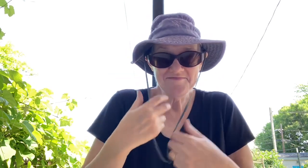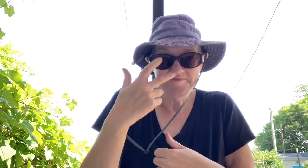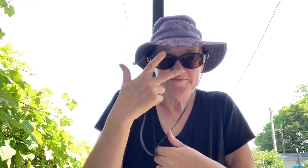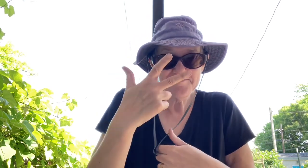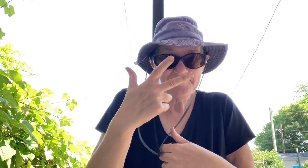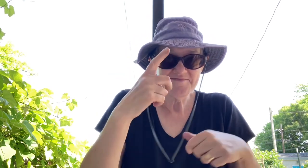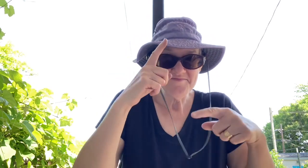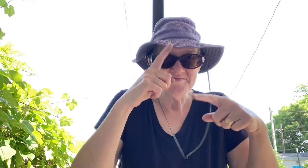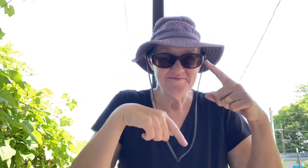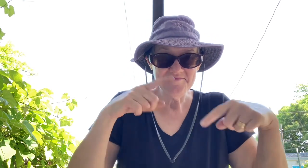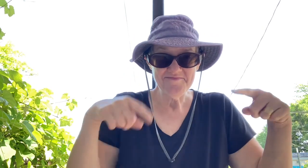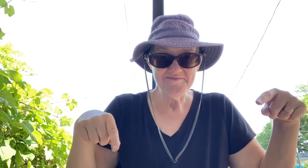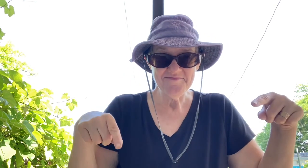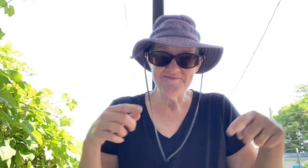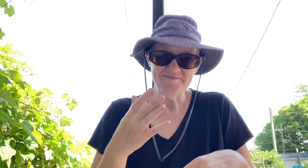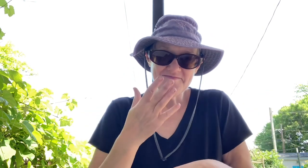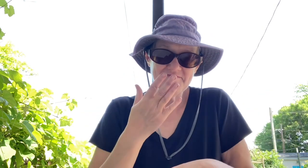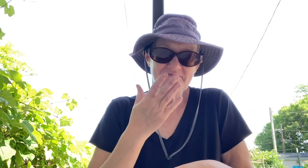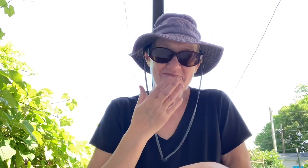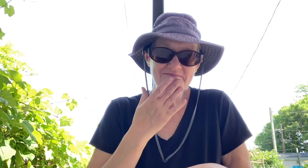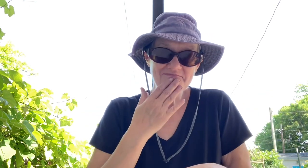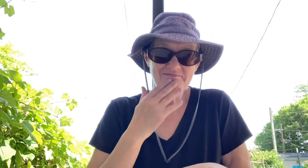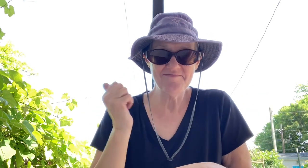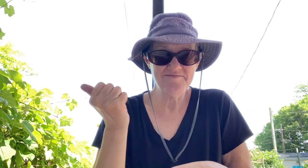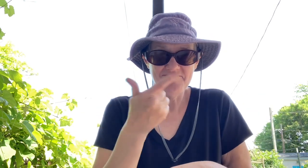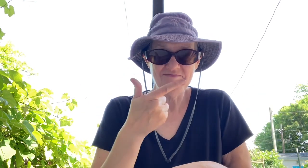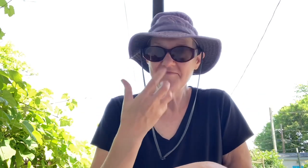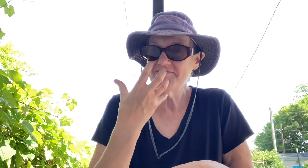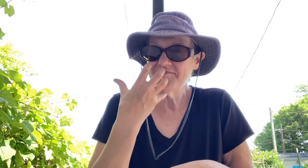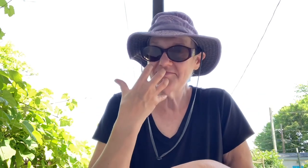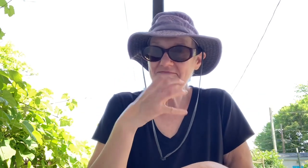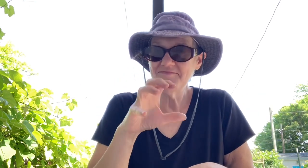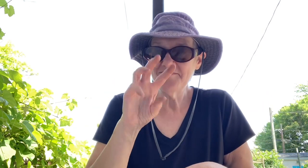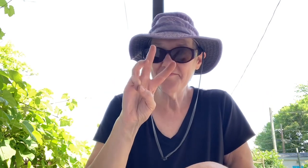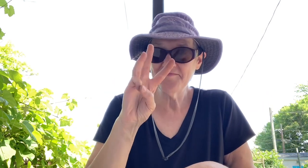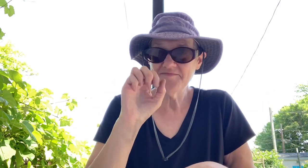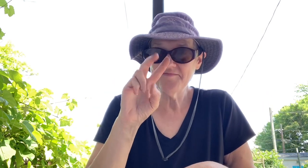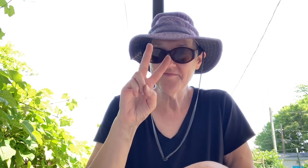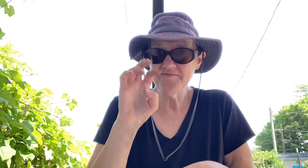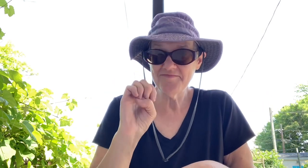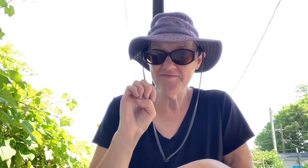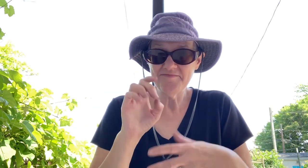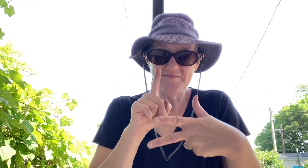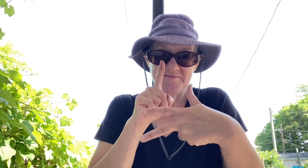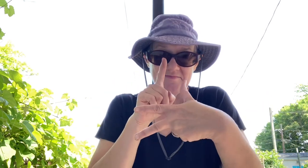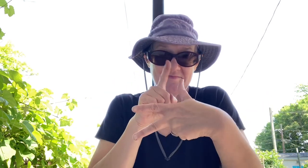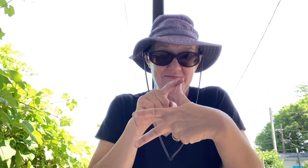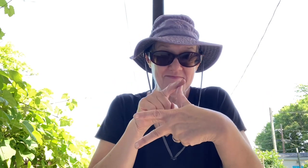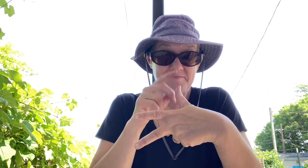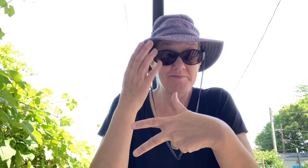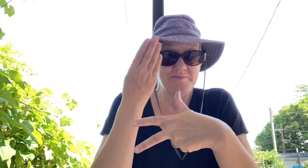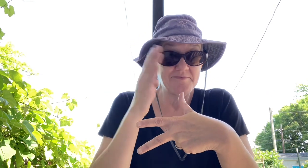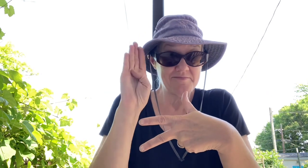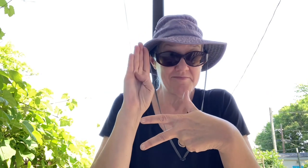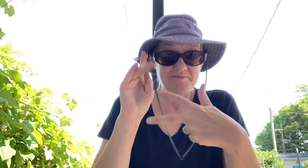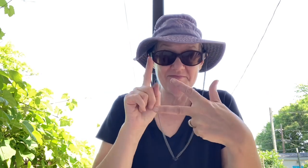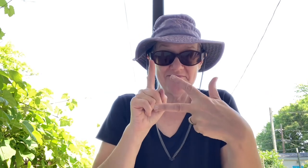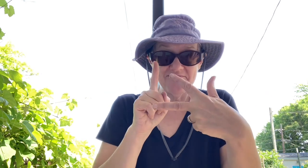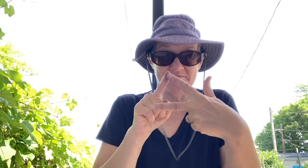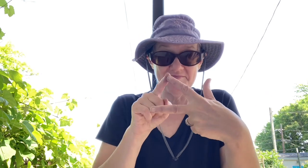summer flowers, and we have 3 varieties, all heat wave, but we have